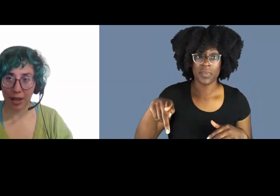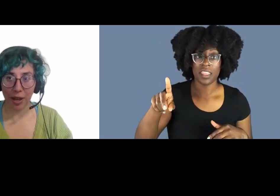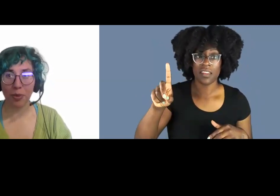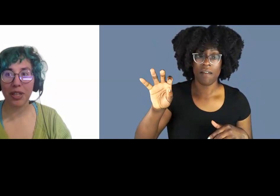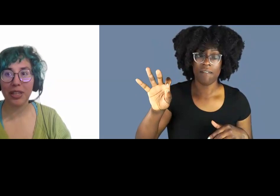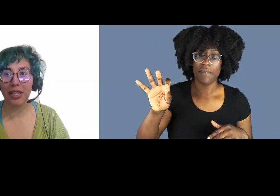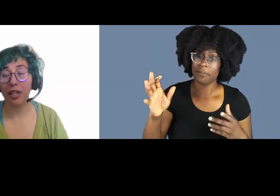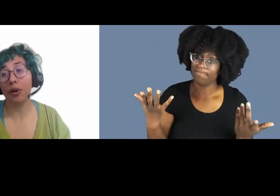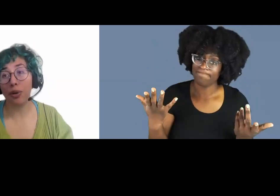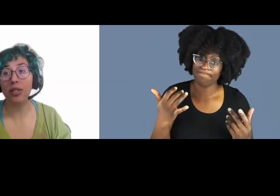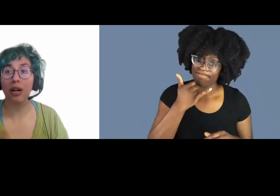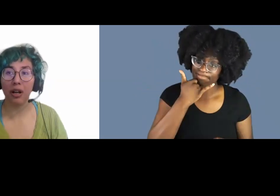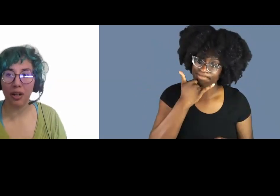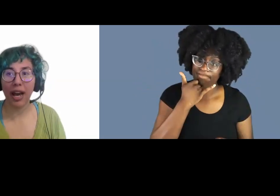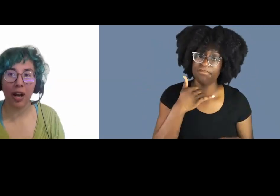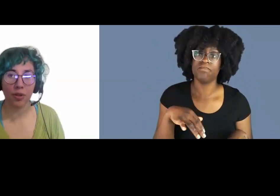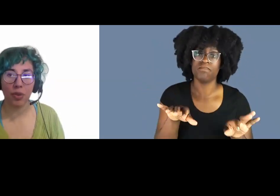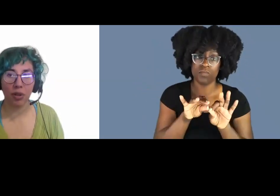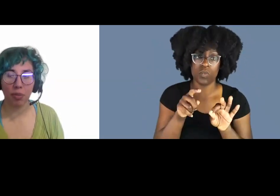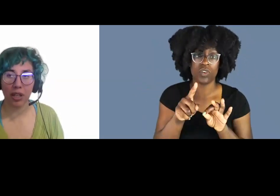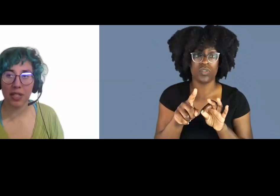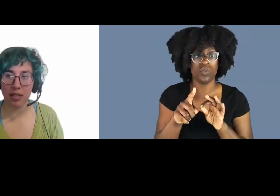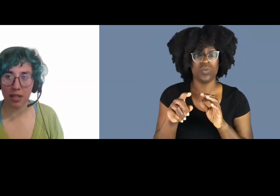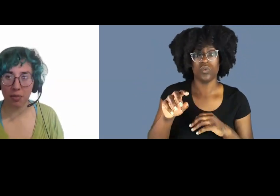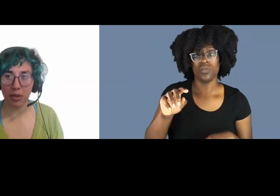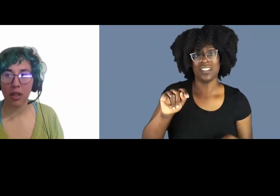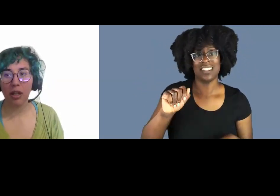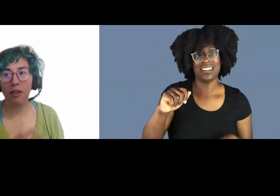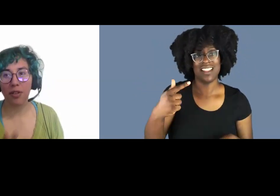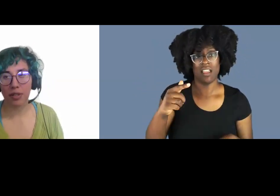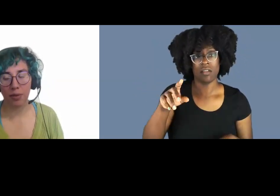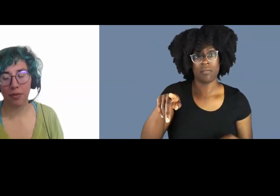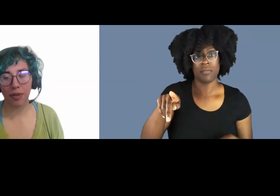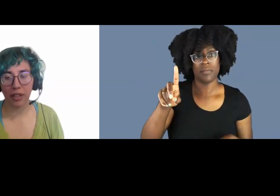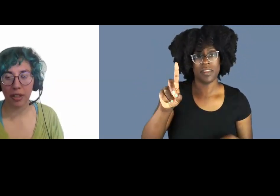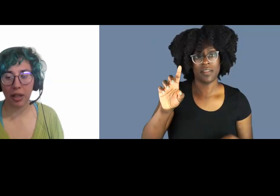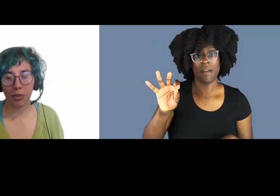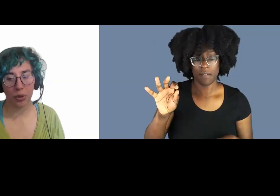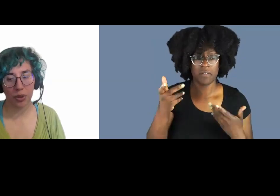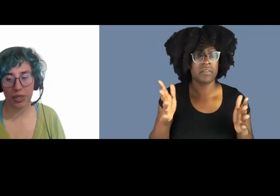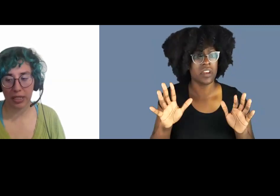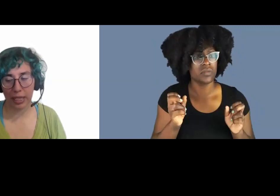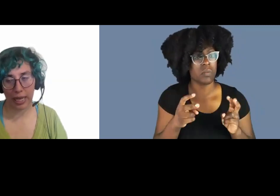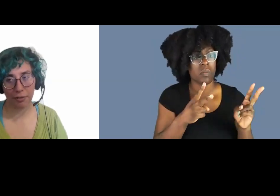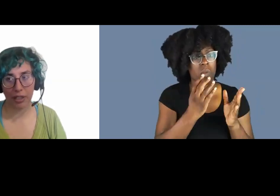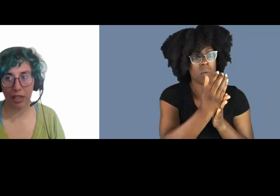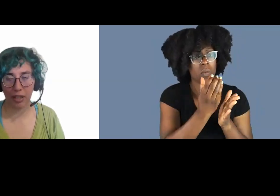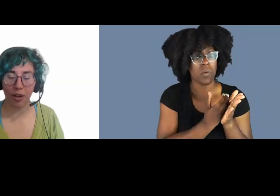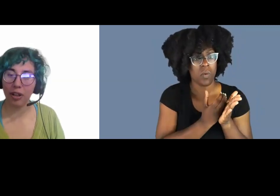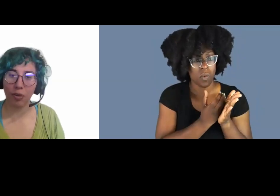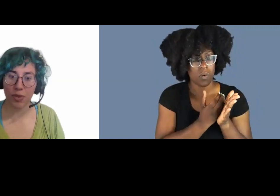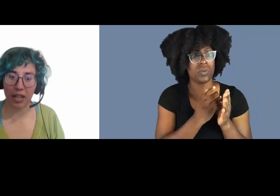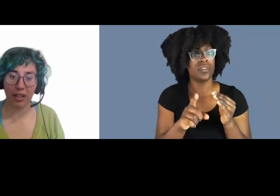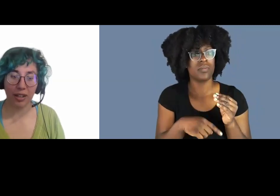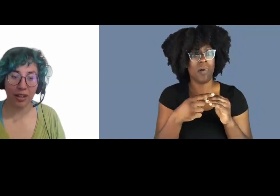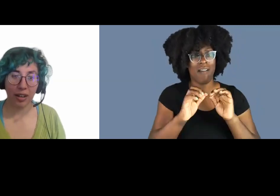must be tagged. We did a course on how to make your PDFs accessible. If you still want to find it, I'm sure you still can in the